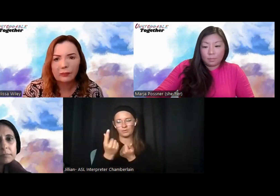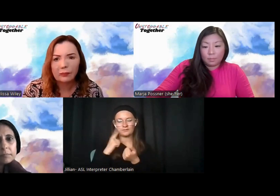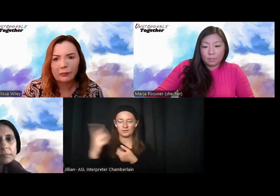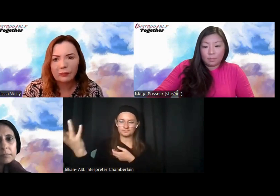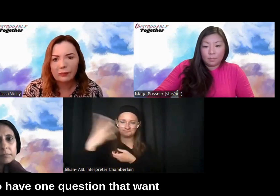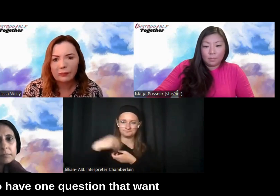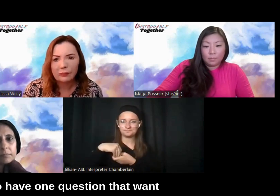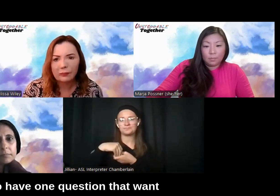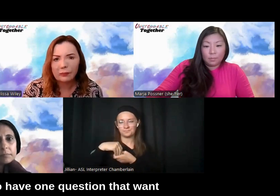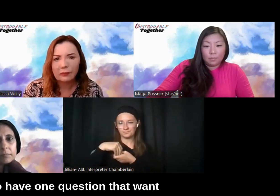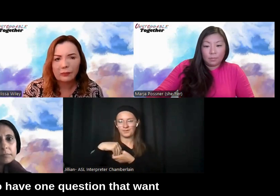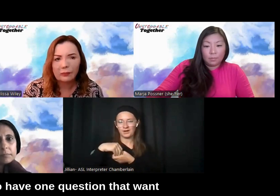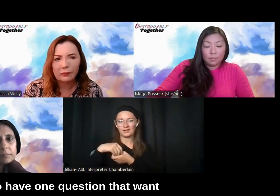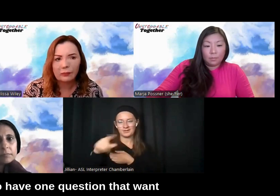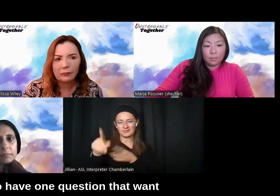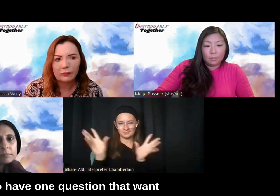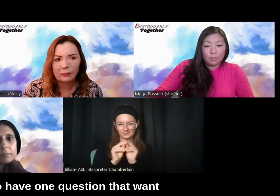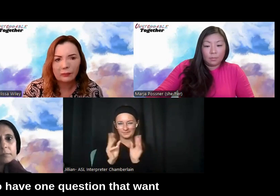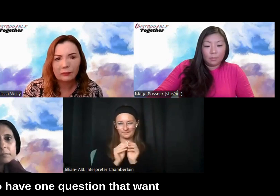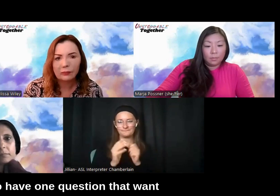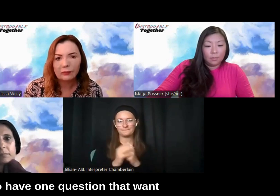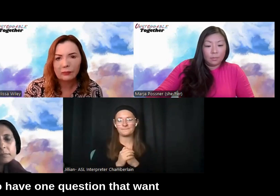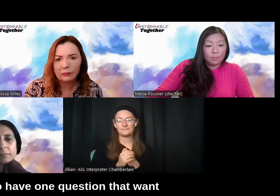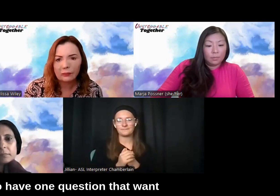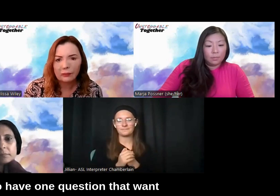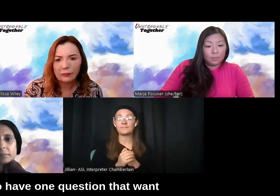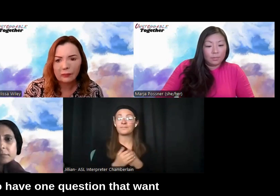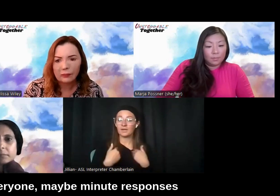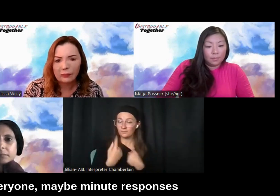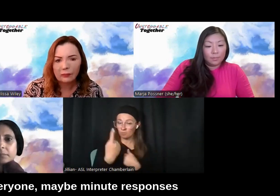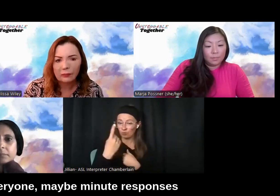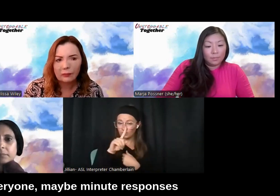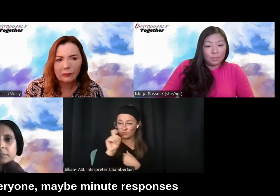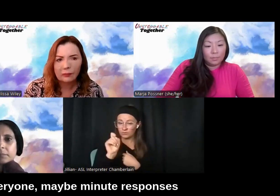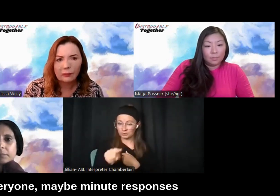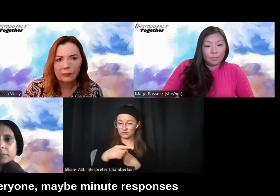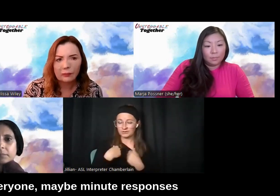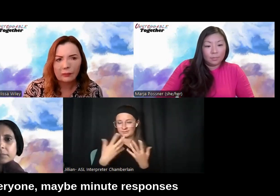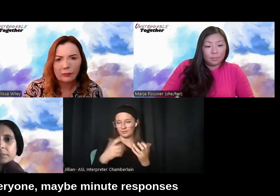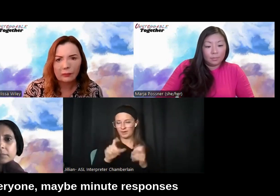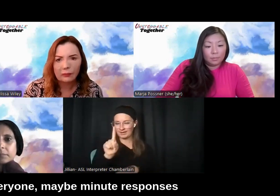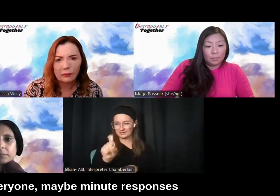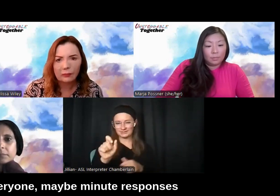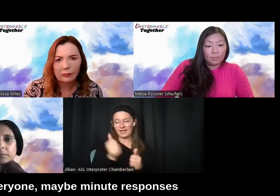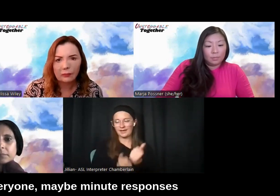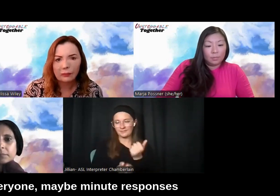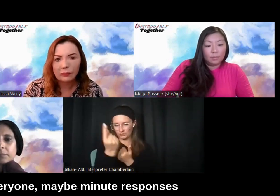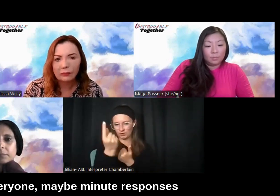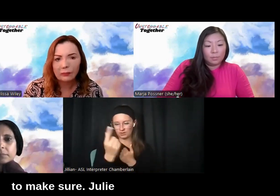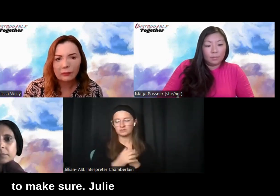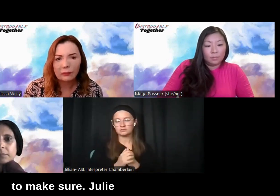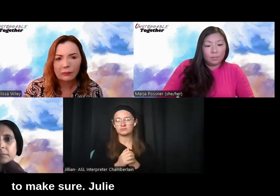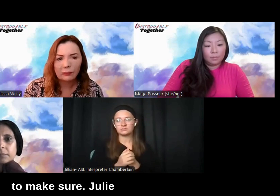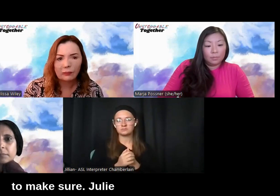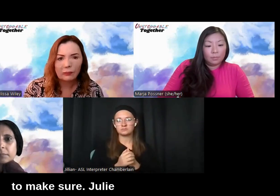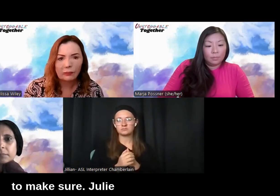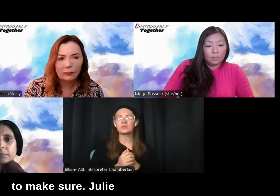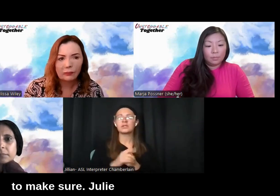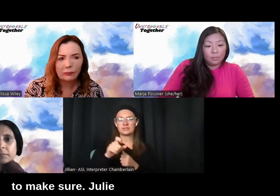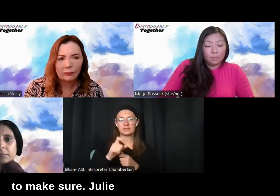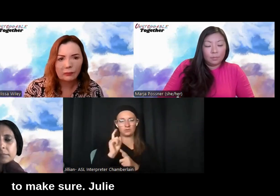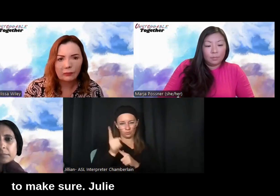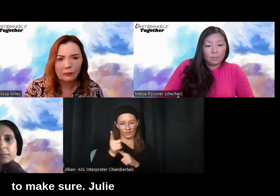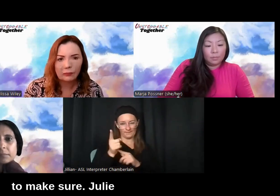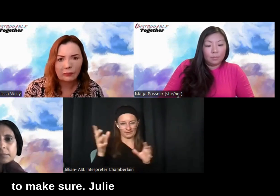gathering. So we do have one question that I want to ask everyone, maybe minute responses to